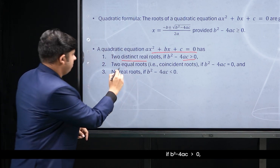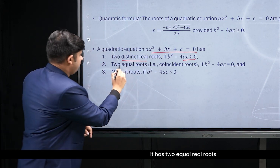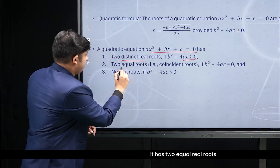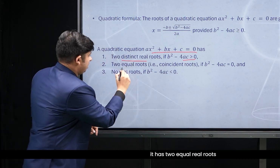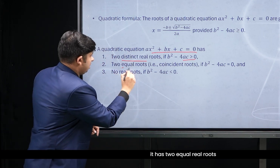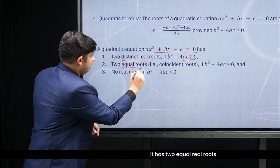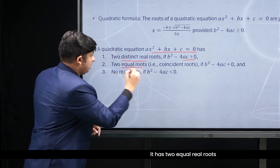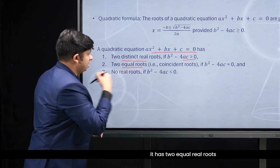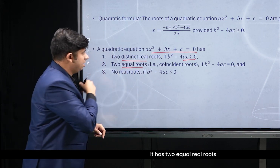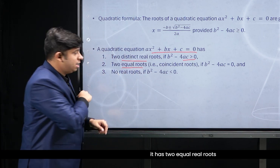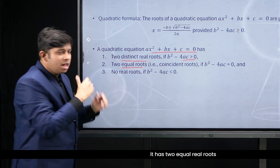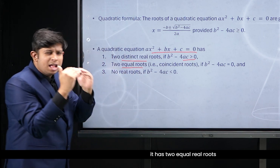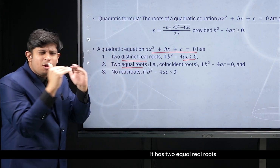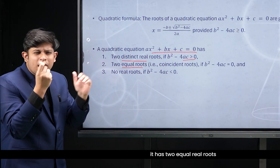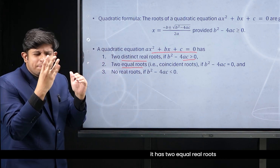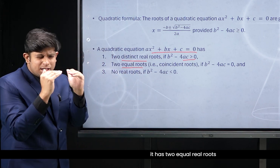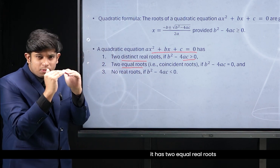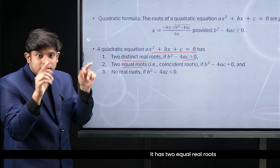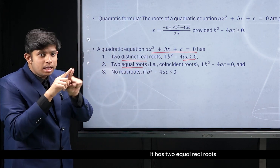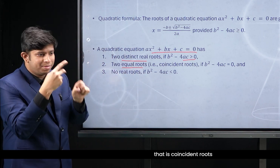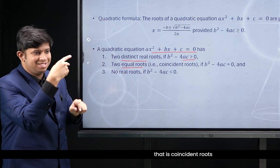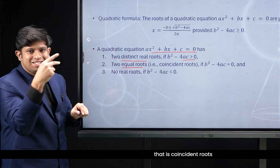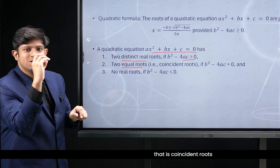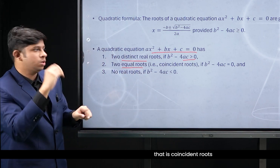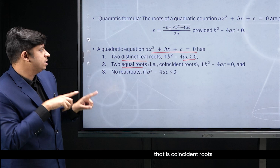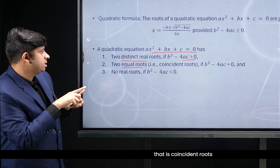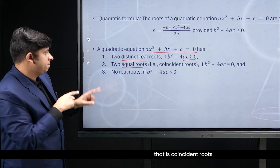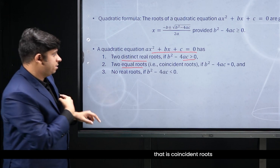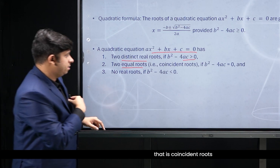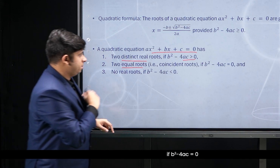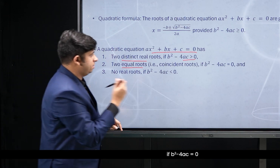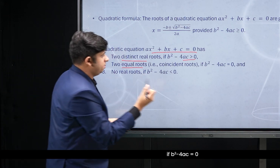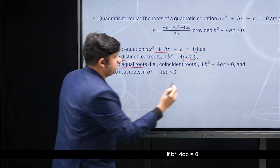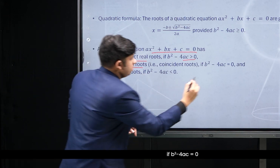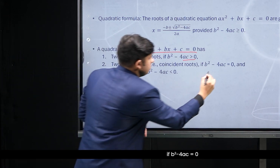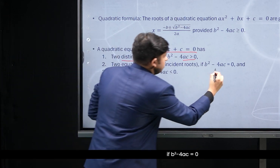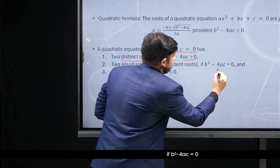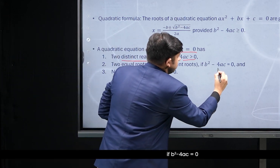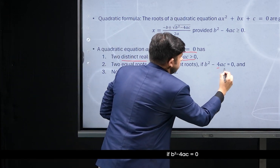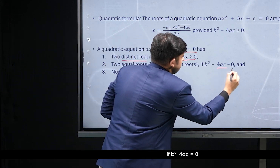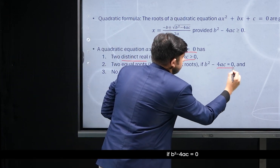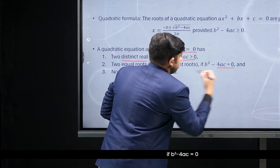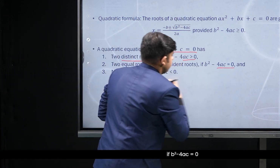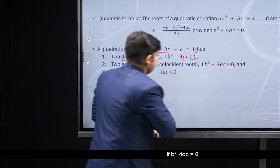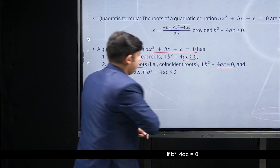It has two equal real roots, that is coincident roots, if b square minus 4ac is equal to